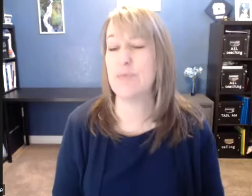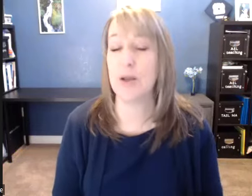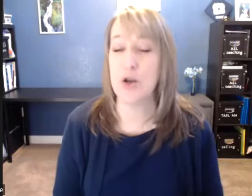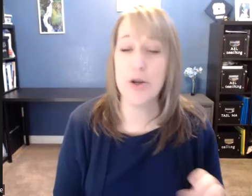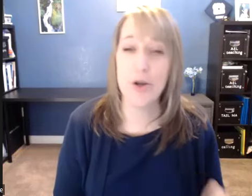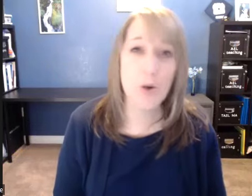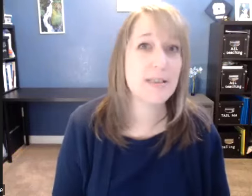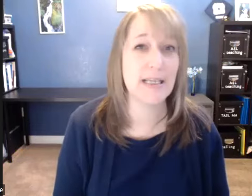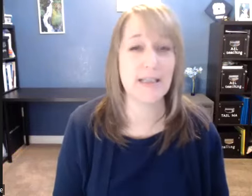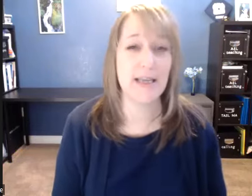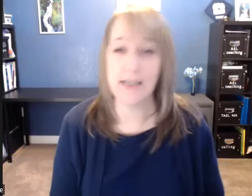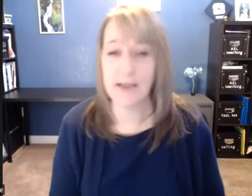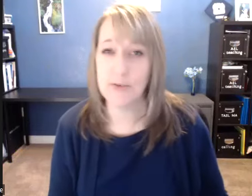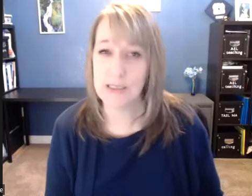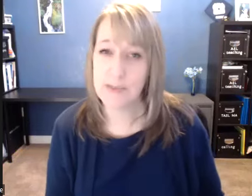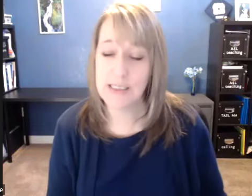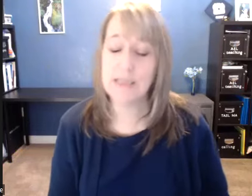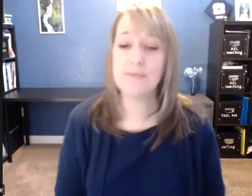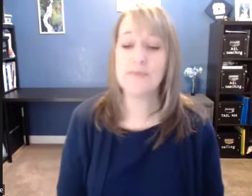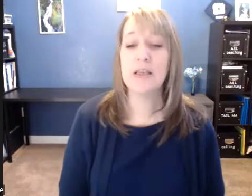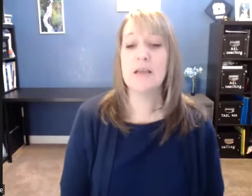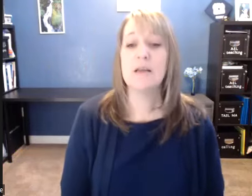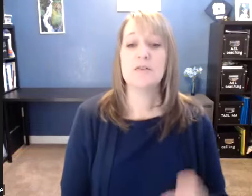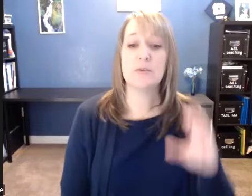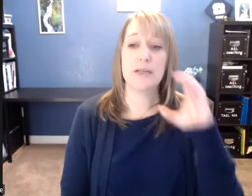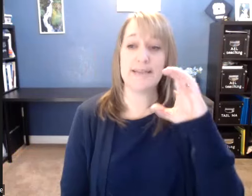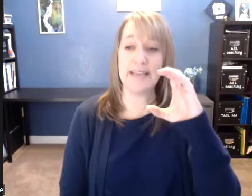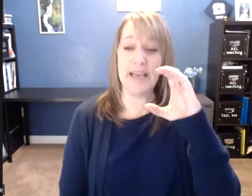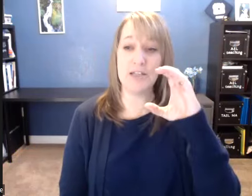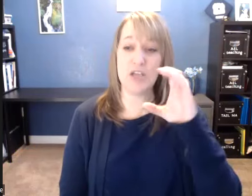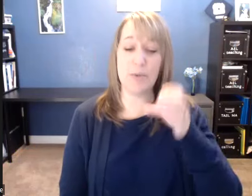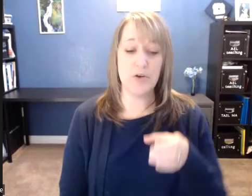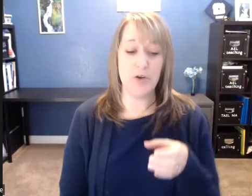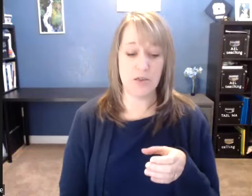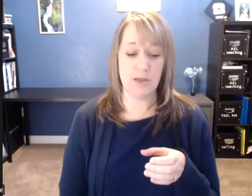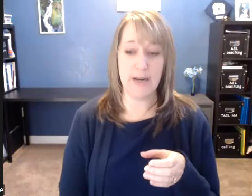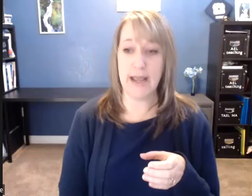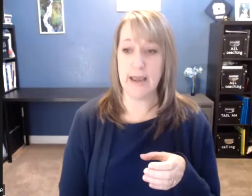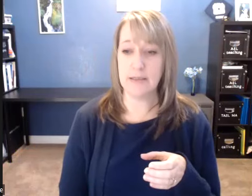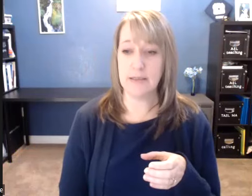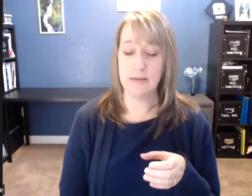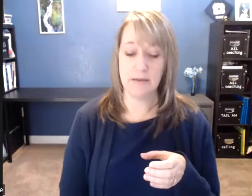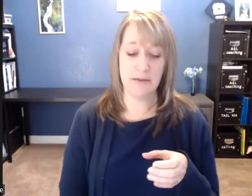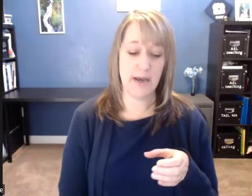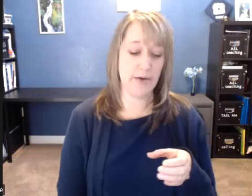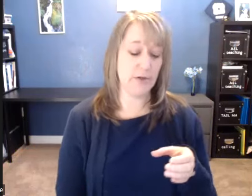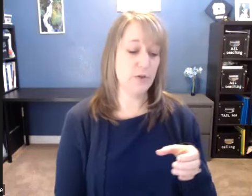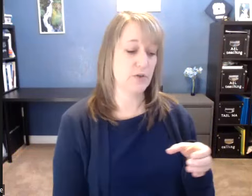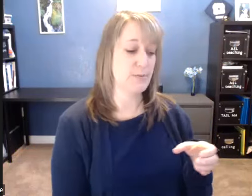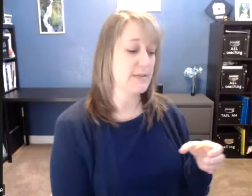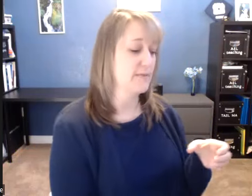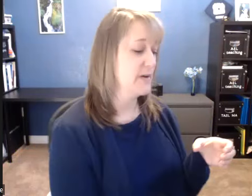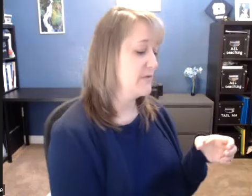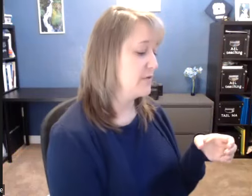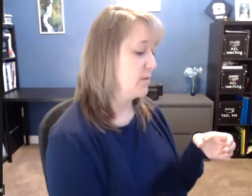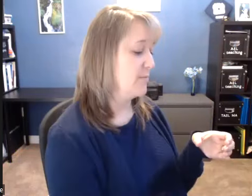but nosy, like in everybody's business. So you want a C hand shape on your non-dominant hand, out here in neutral space in front of you, your palm